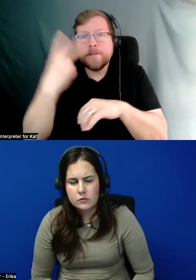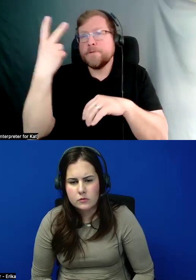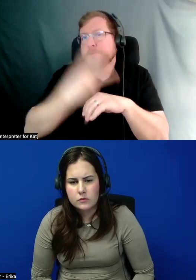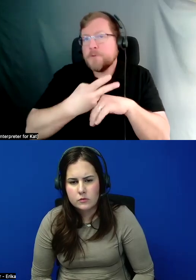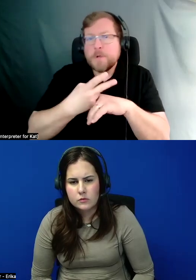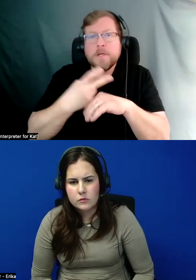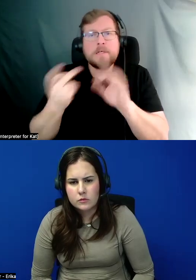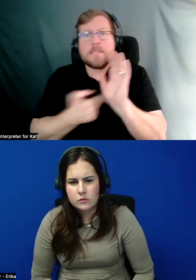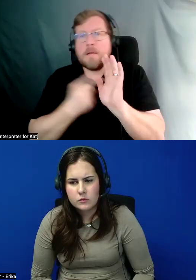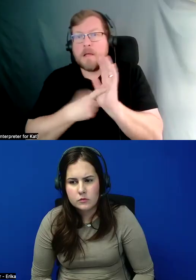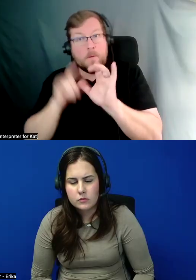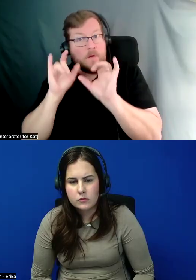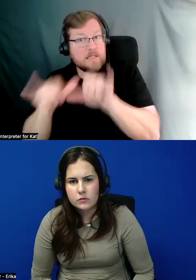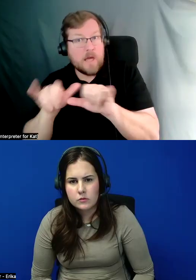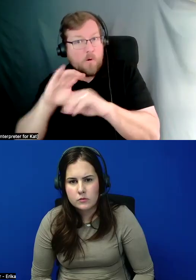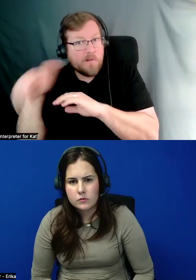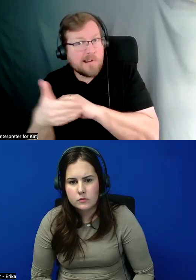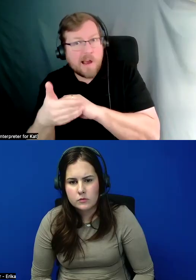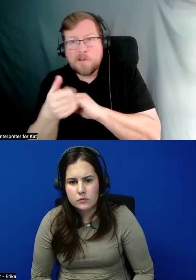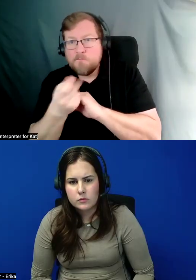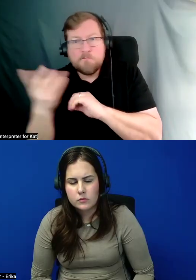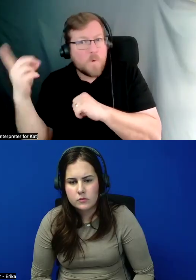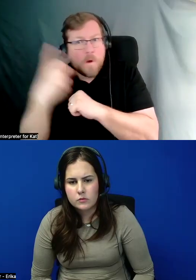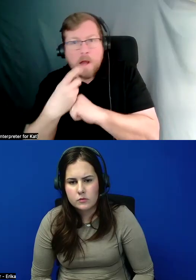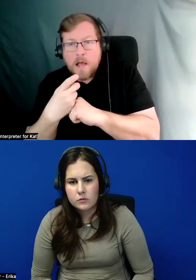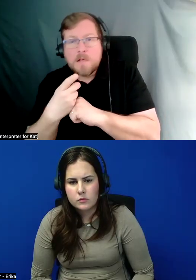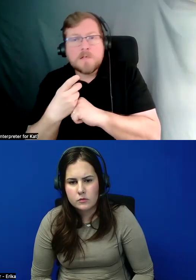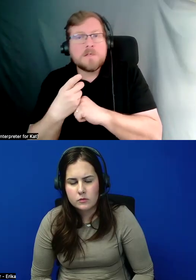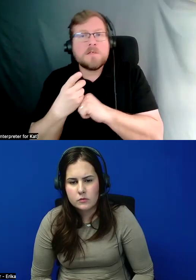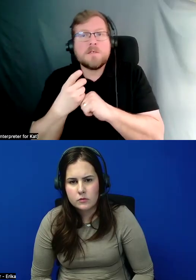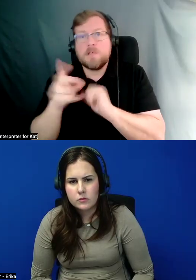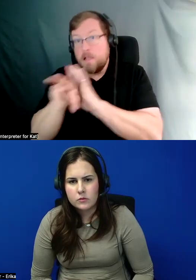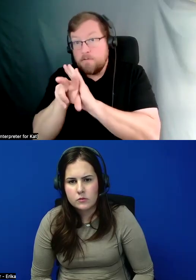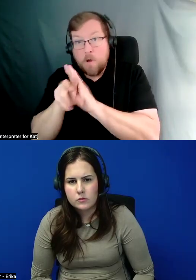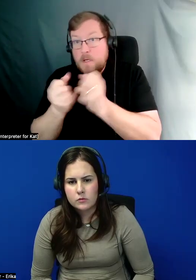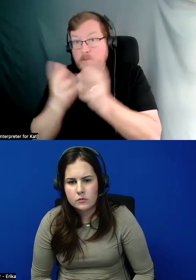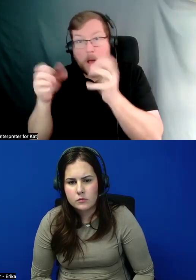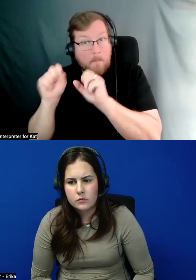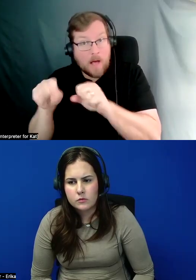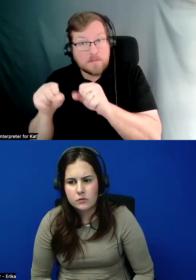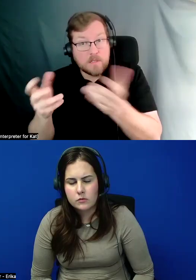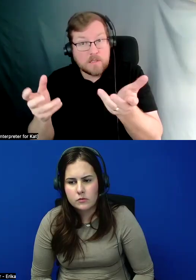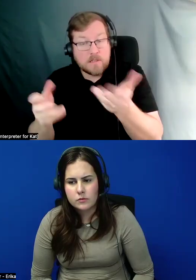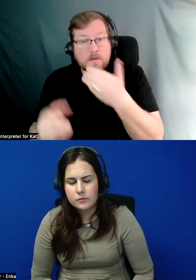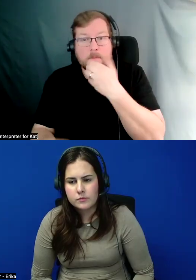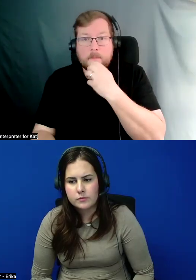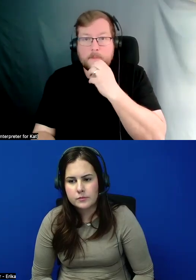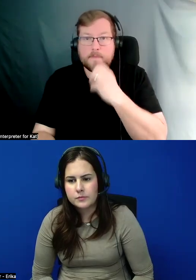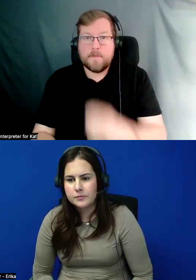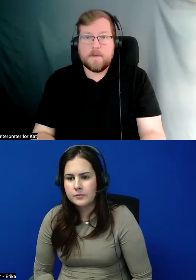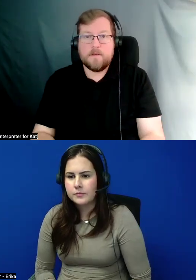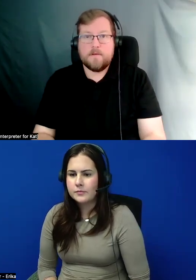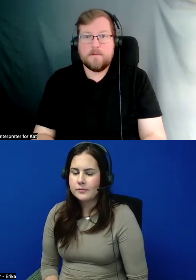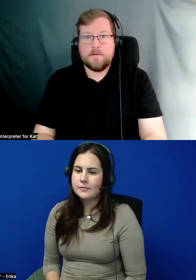sometimes to stay at the location for a few days to burn what you can get. Well, I mean, a lot of them, they're